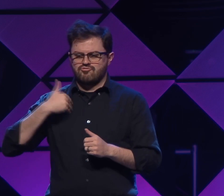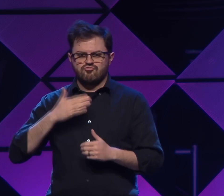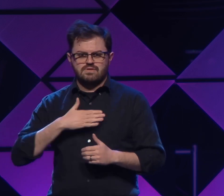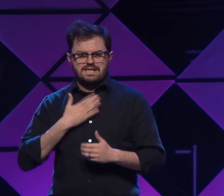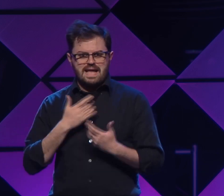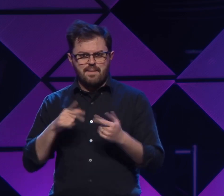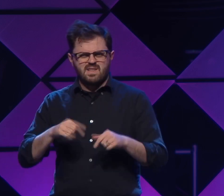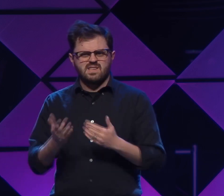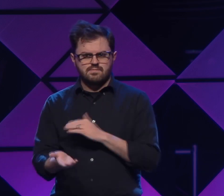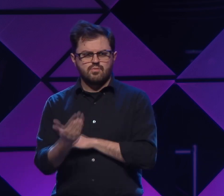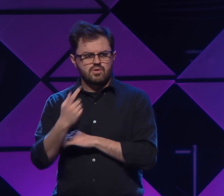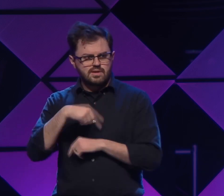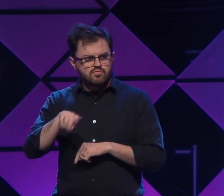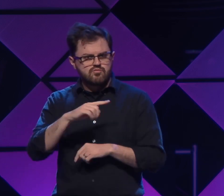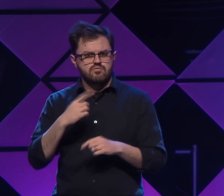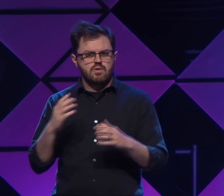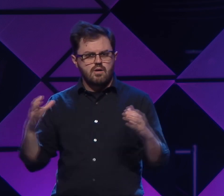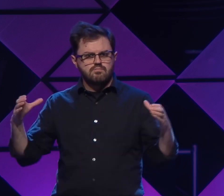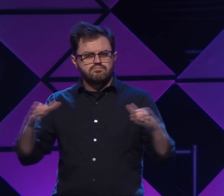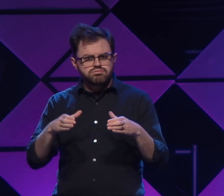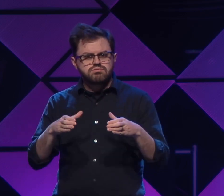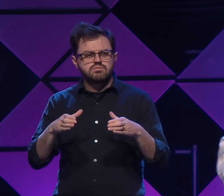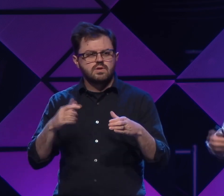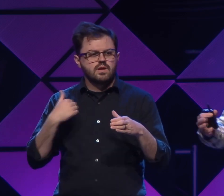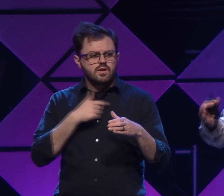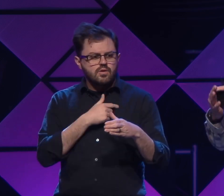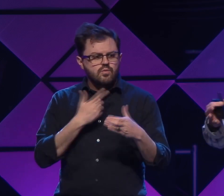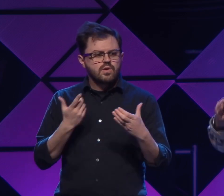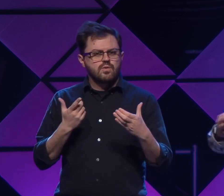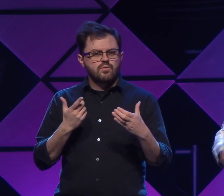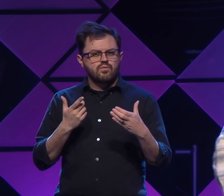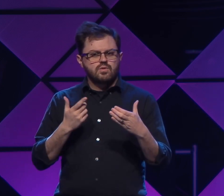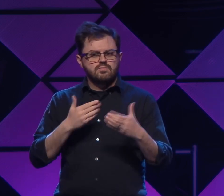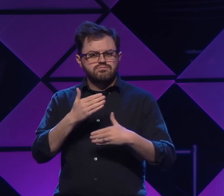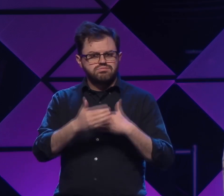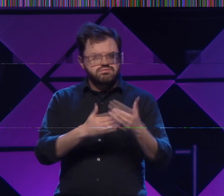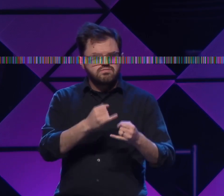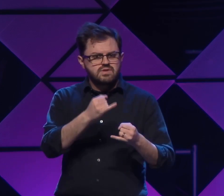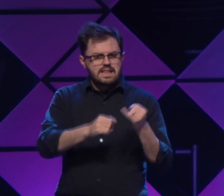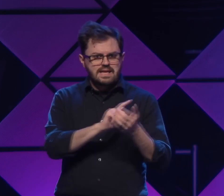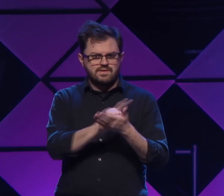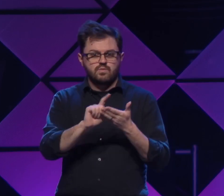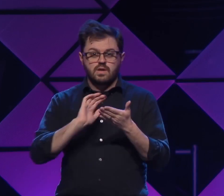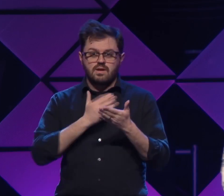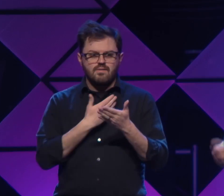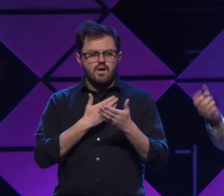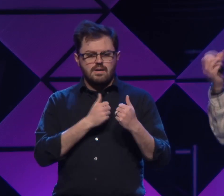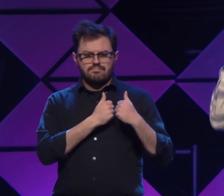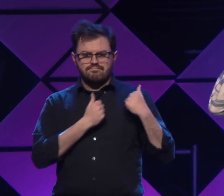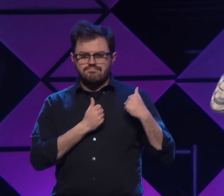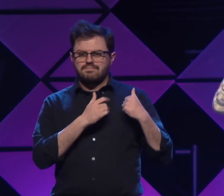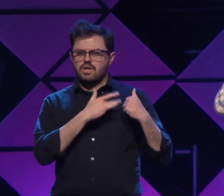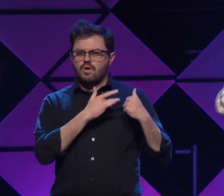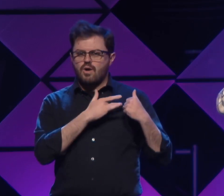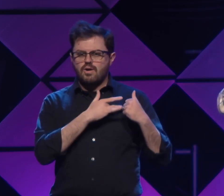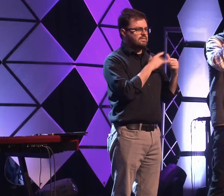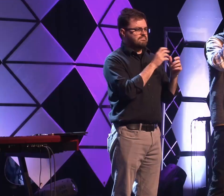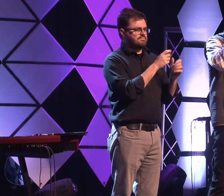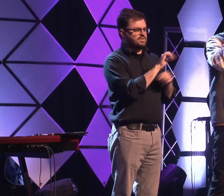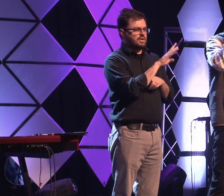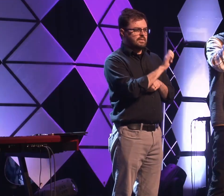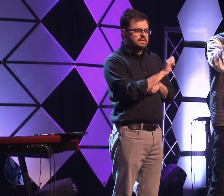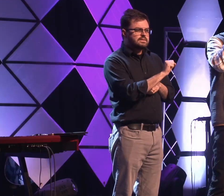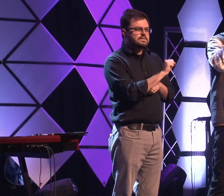together. And we're gonna work through our way through our last week of this Bending Our Hearts series. I don't know about you, but